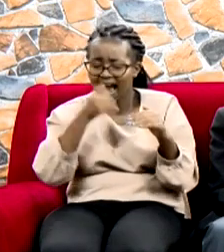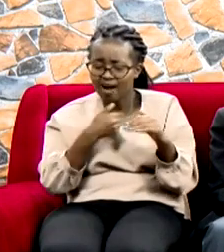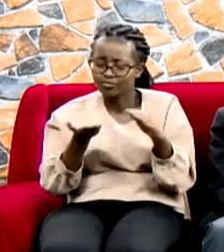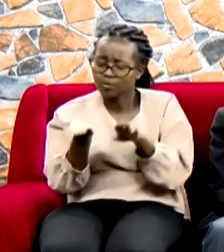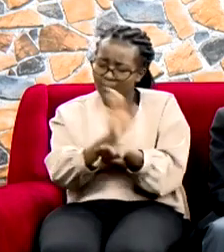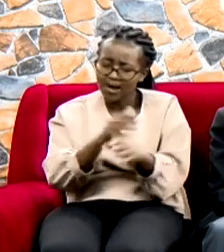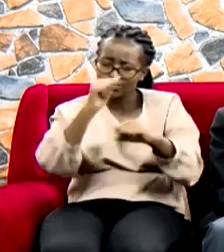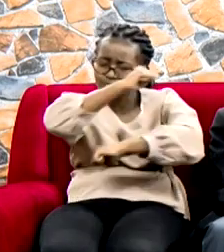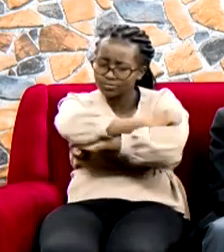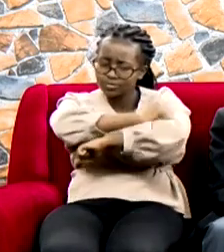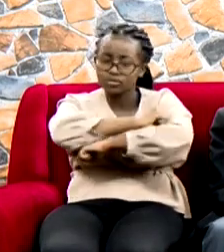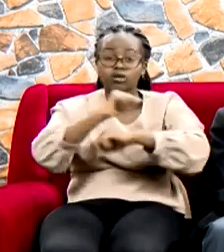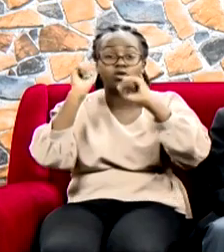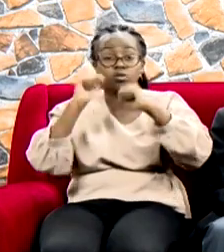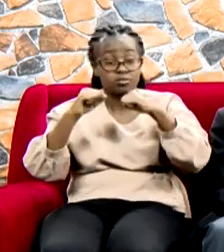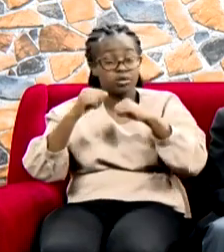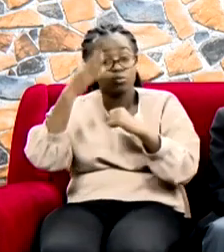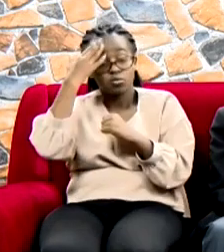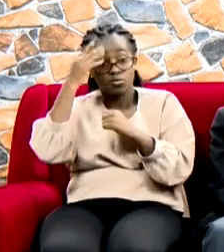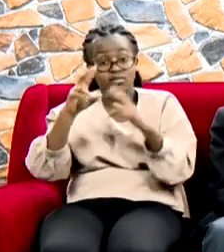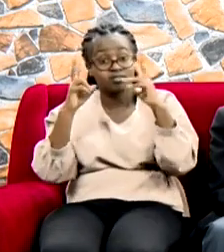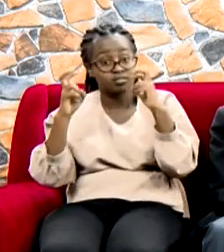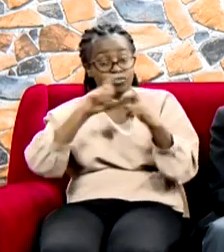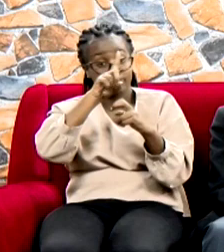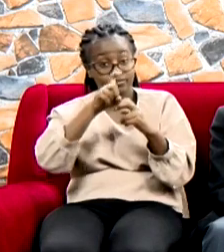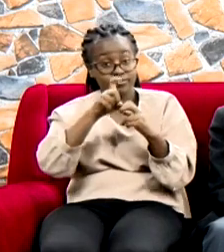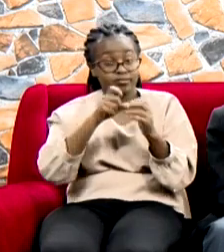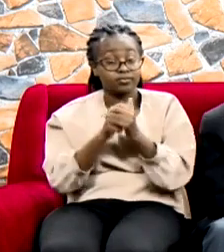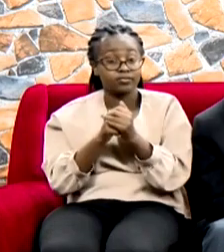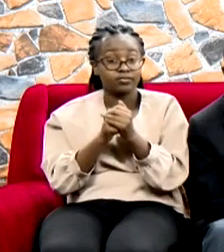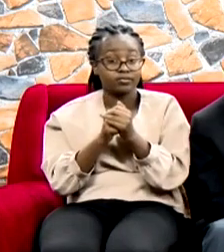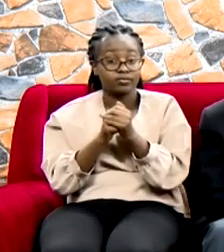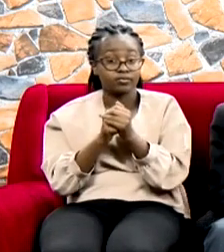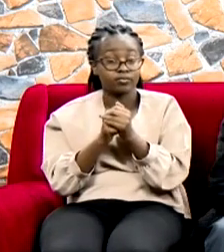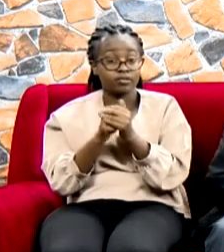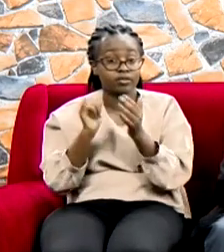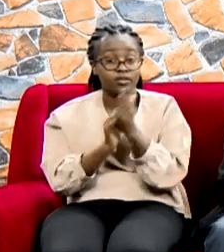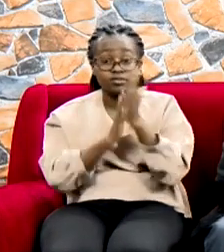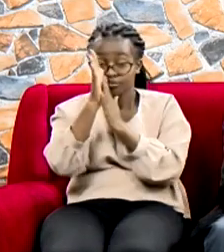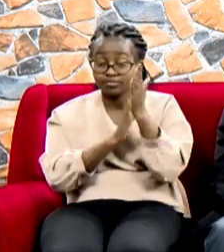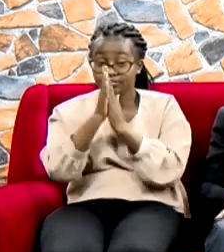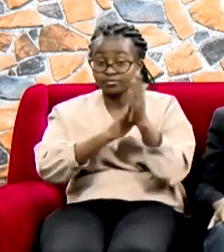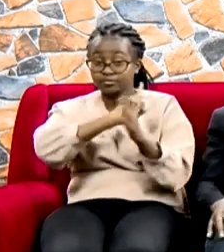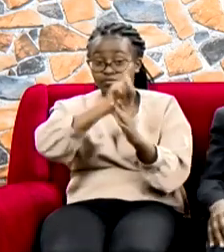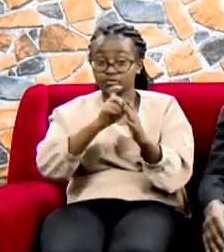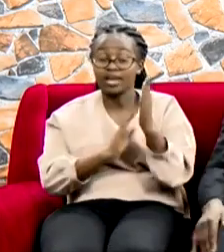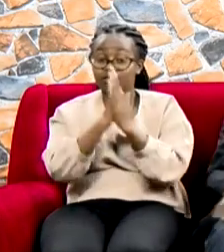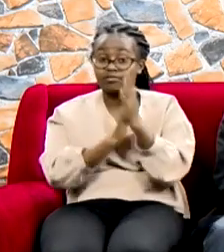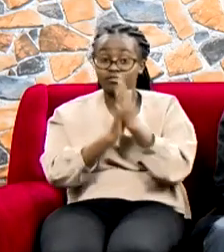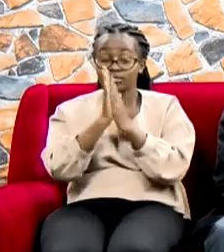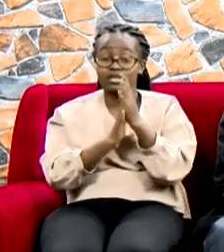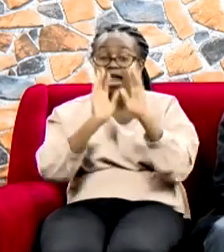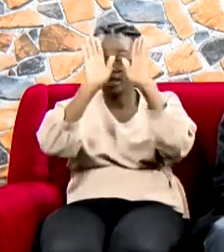school to be able to identify these issues? So, right. Yeah, that's a very interesting question and very